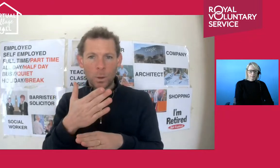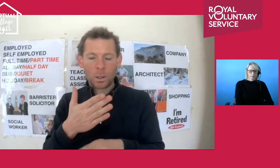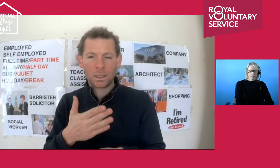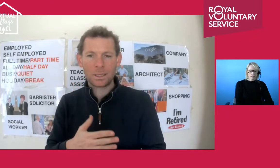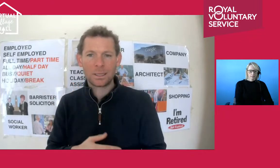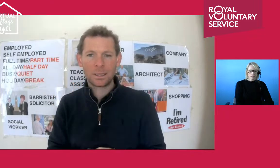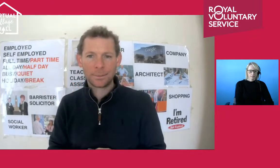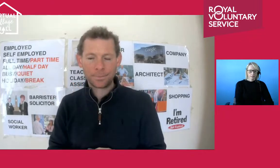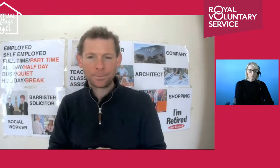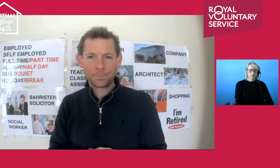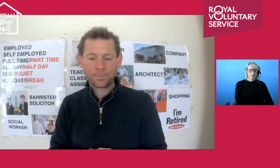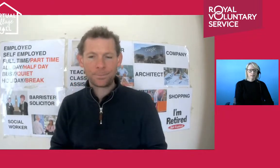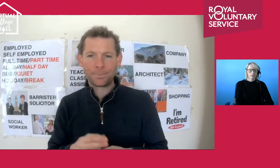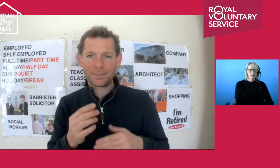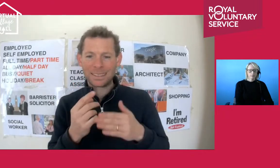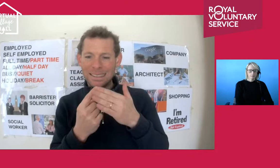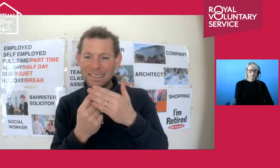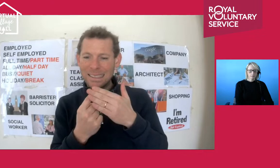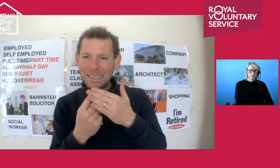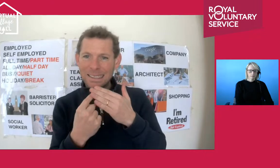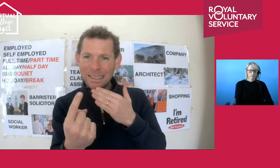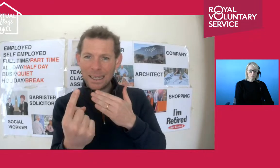Self-employed.